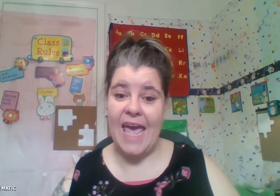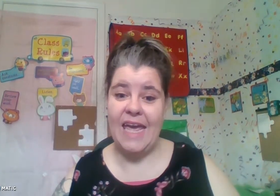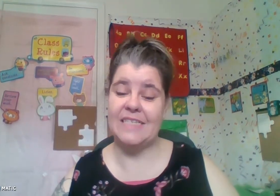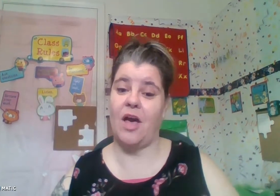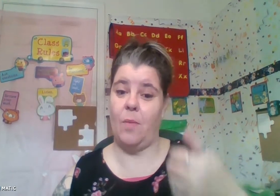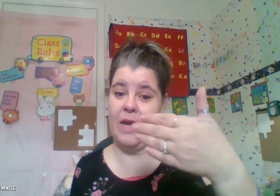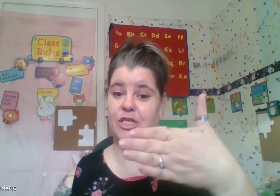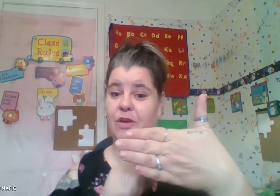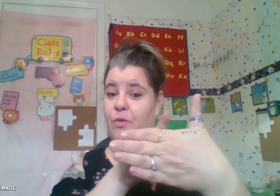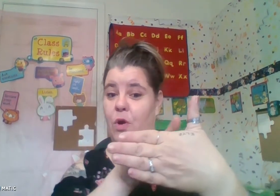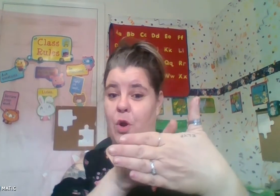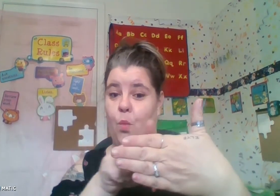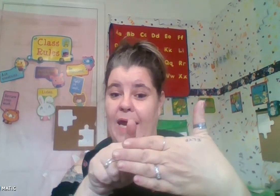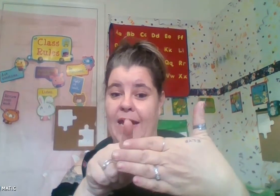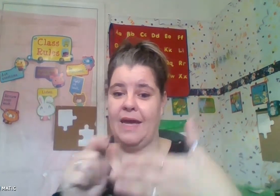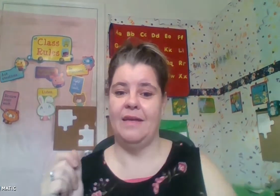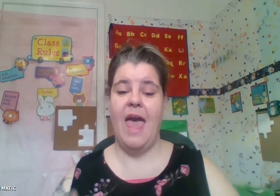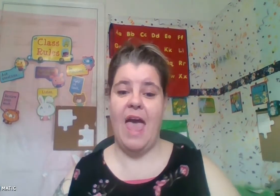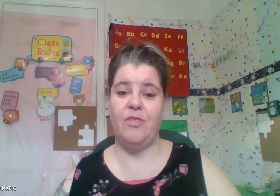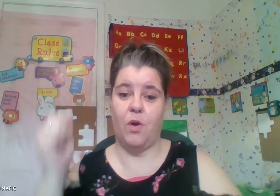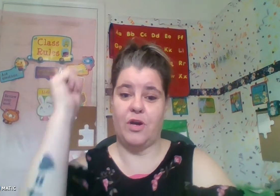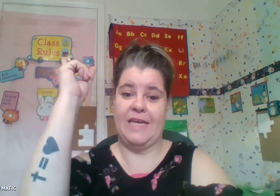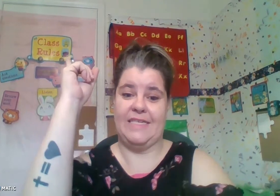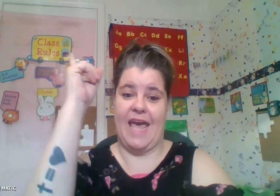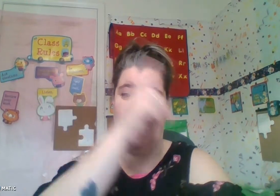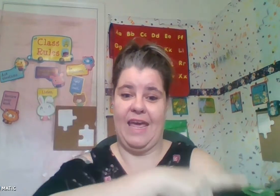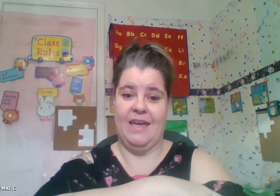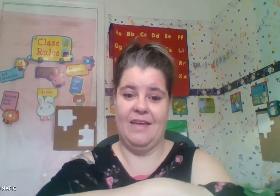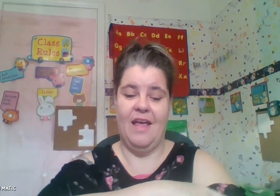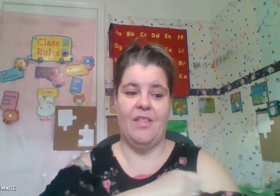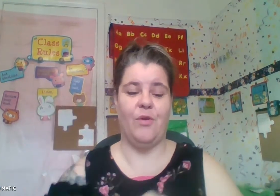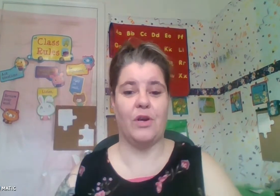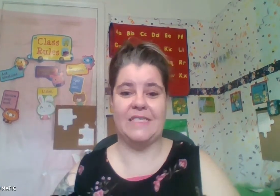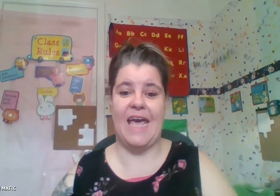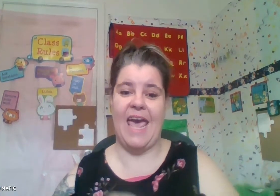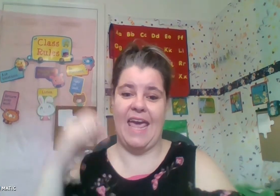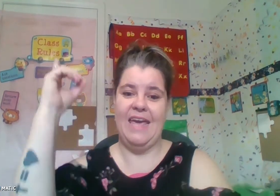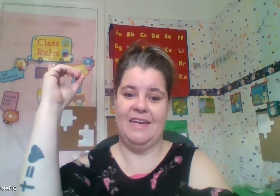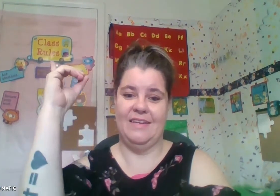Weekday is a combination of the word week and the word day. The word day